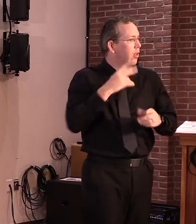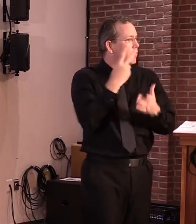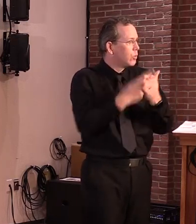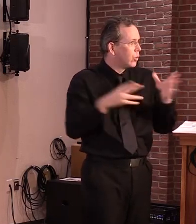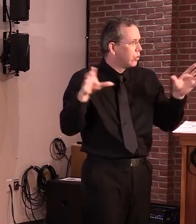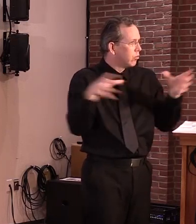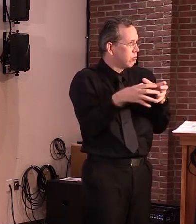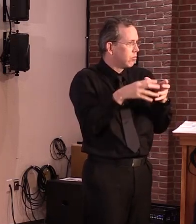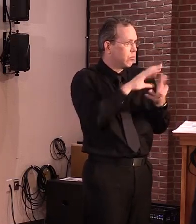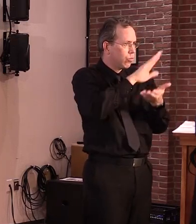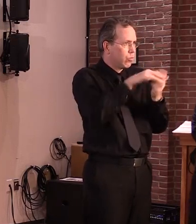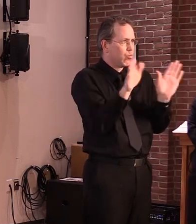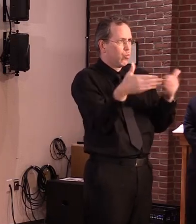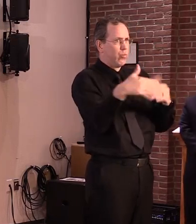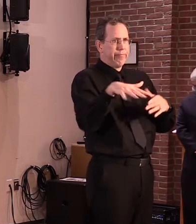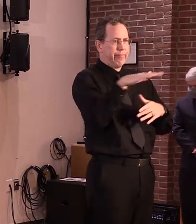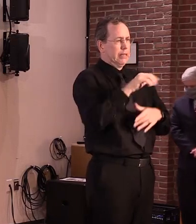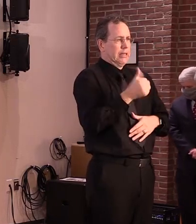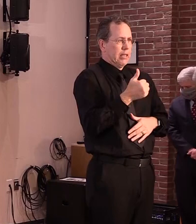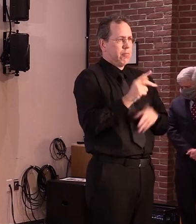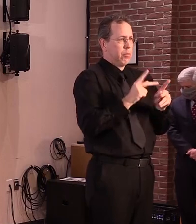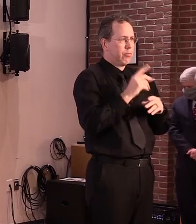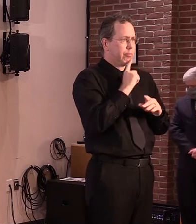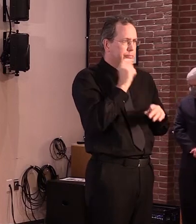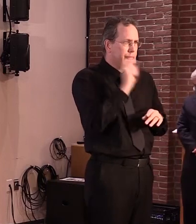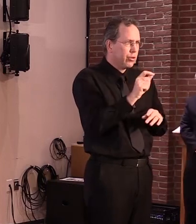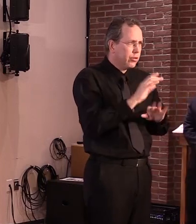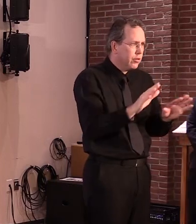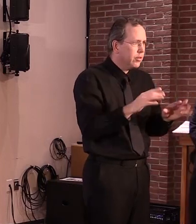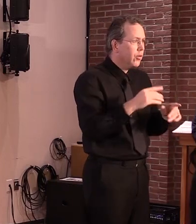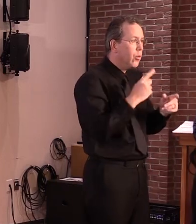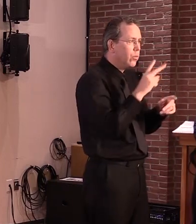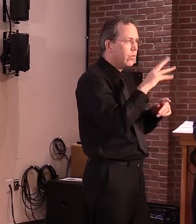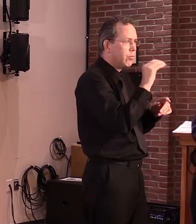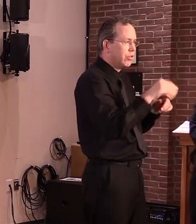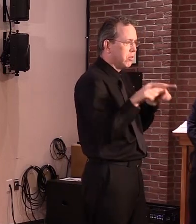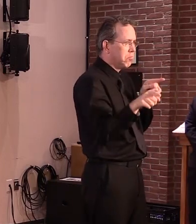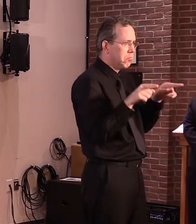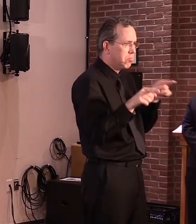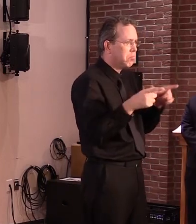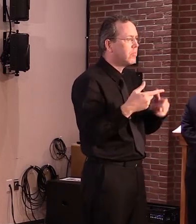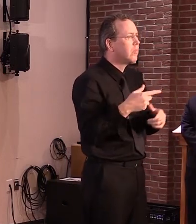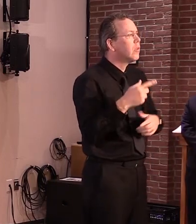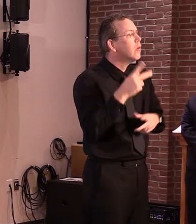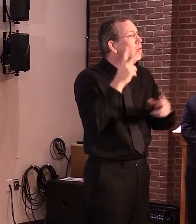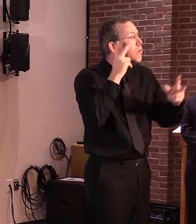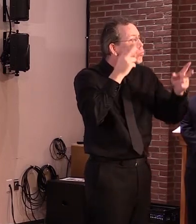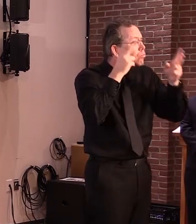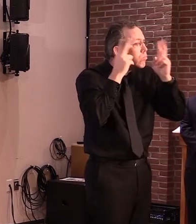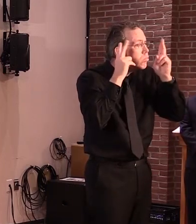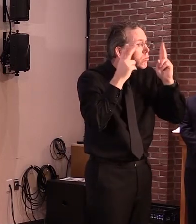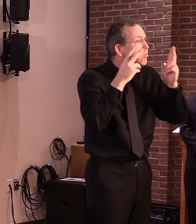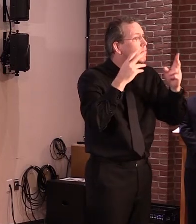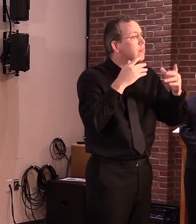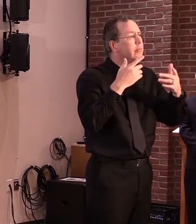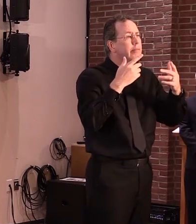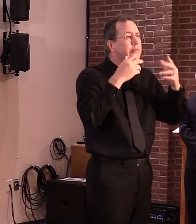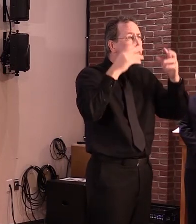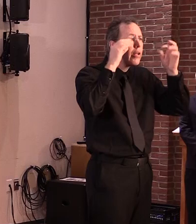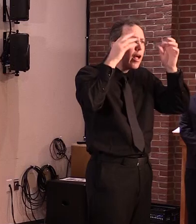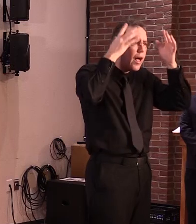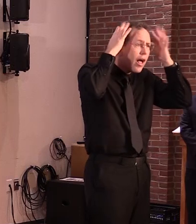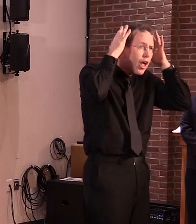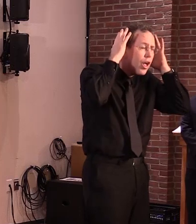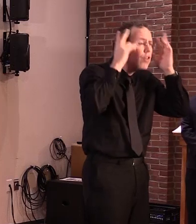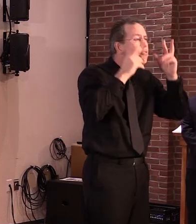idea, salons can expect to do anything that's related to hair, like a trim, a color, a maintenance of a